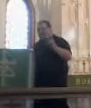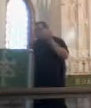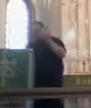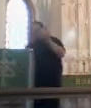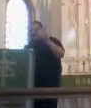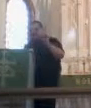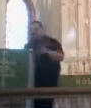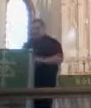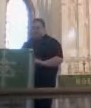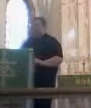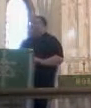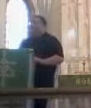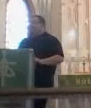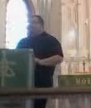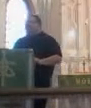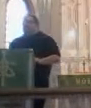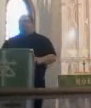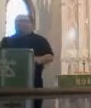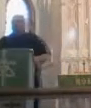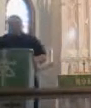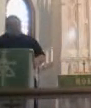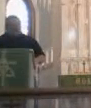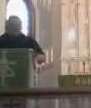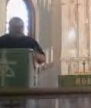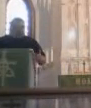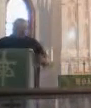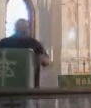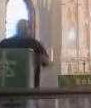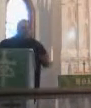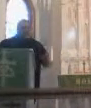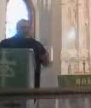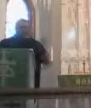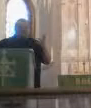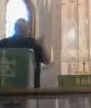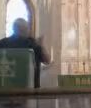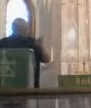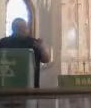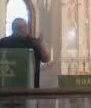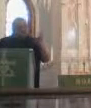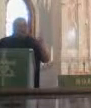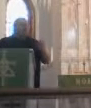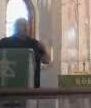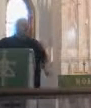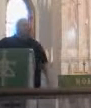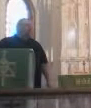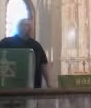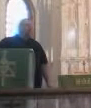We need to take care of ourselves. We need to give our hearts and minds time to be clear and to be calm.